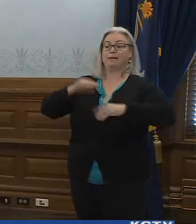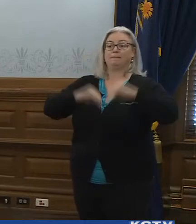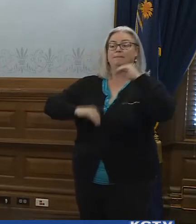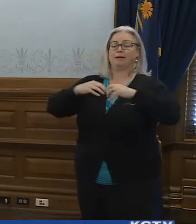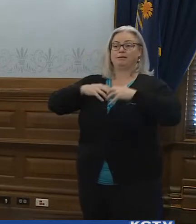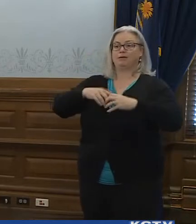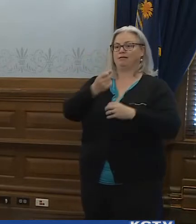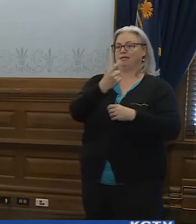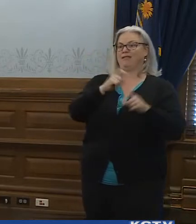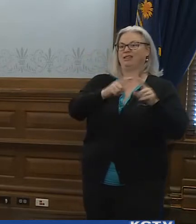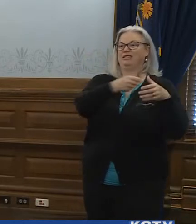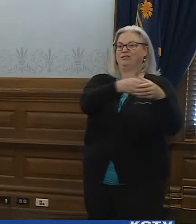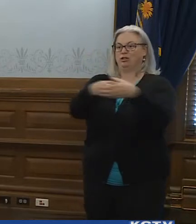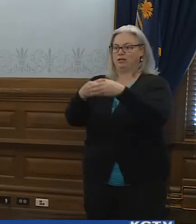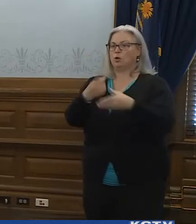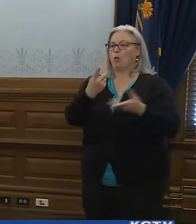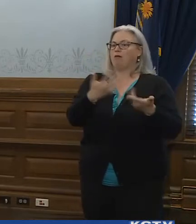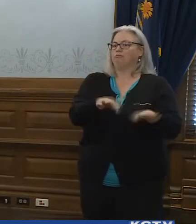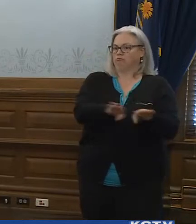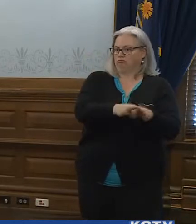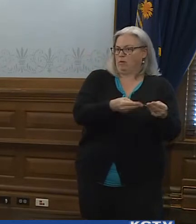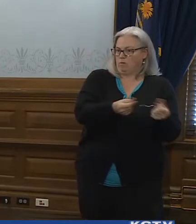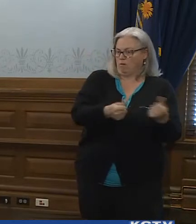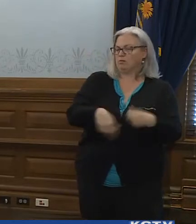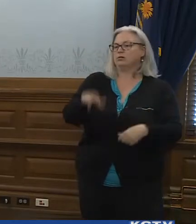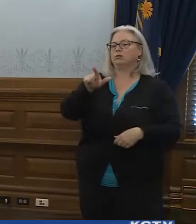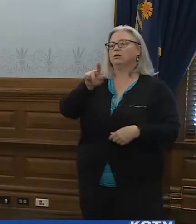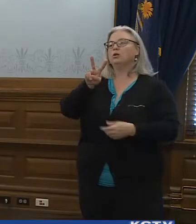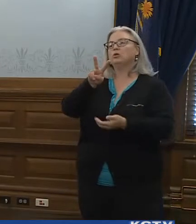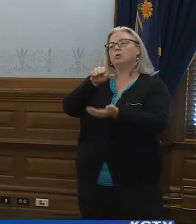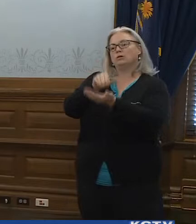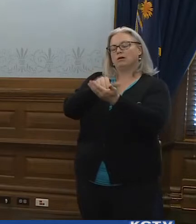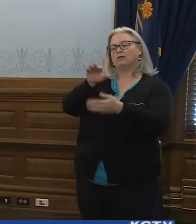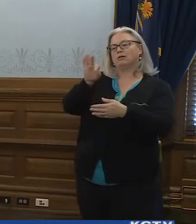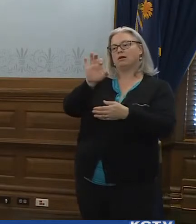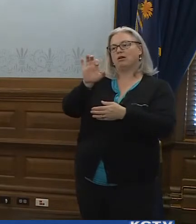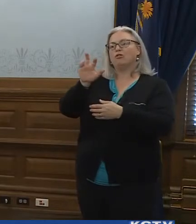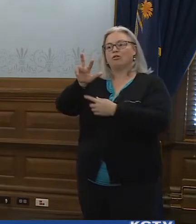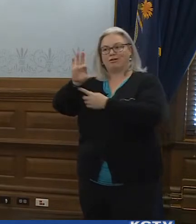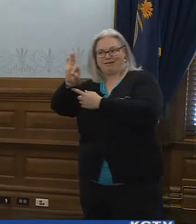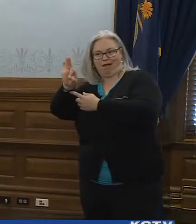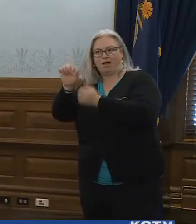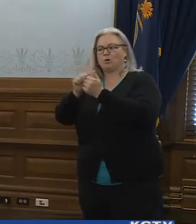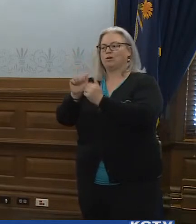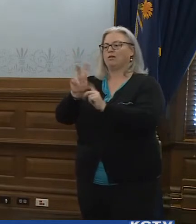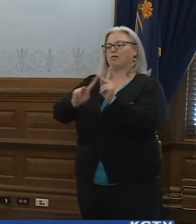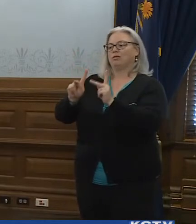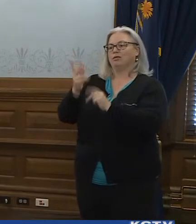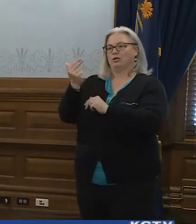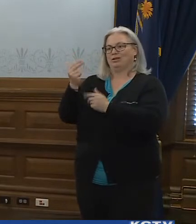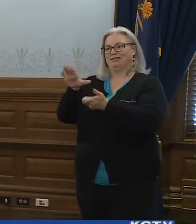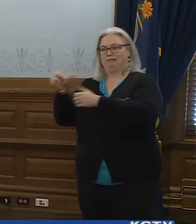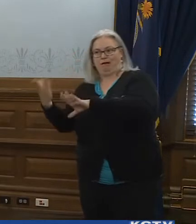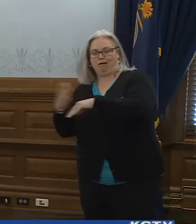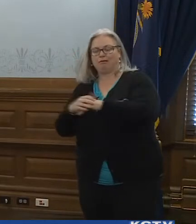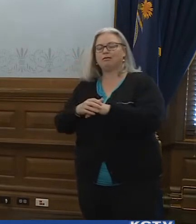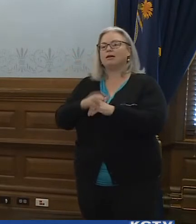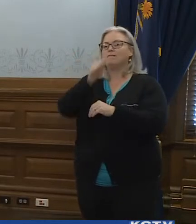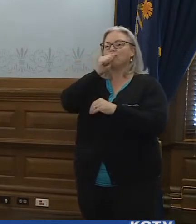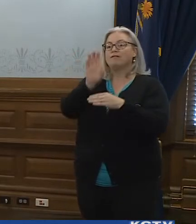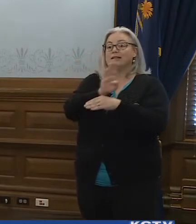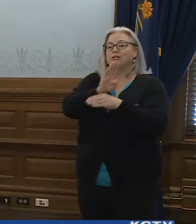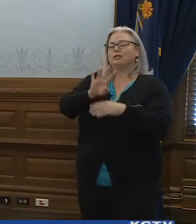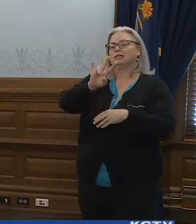with 11 clusters, 1 of which is now closed, 2,939 cases with 13 deaths. And private